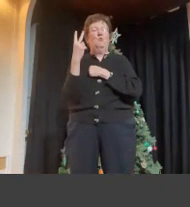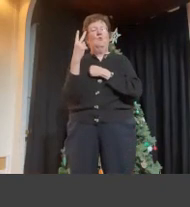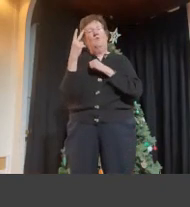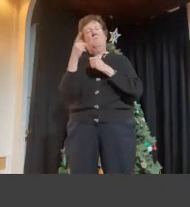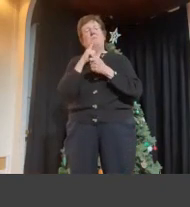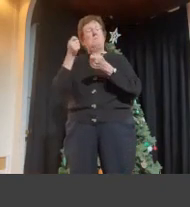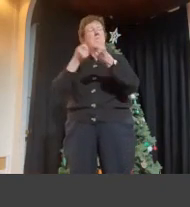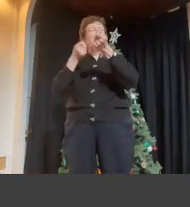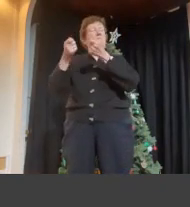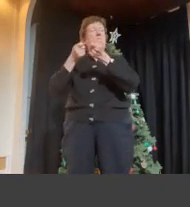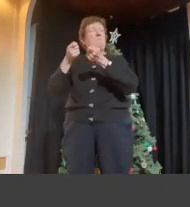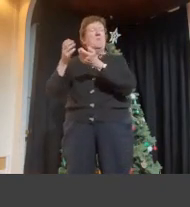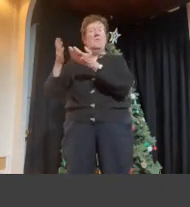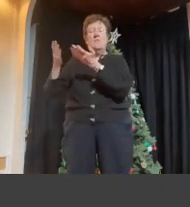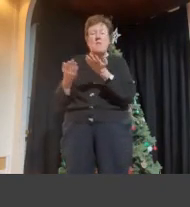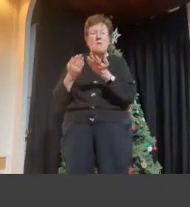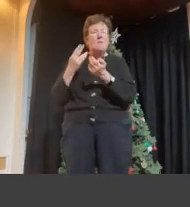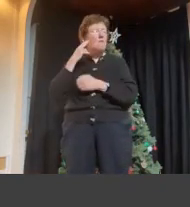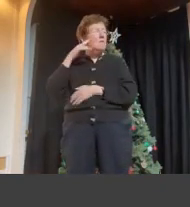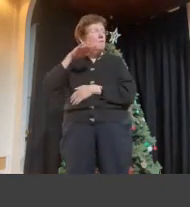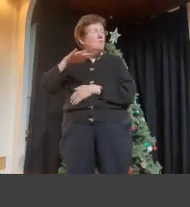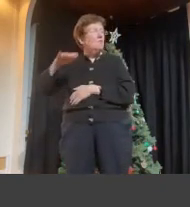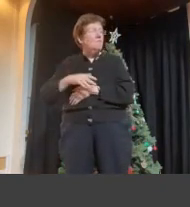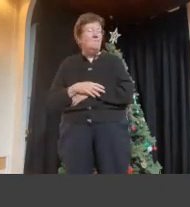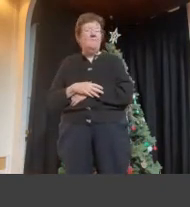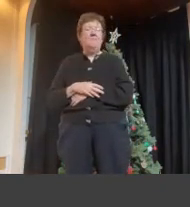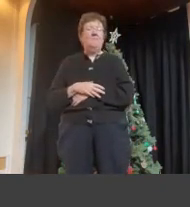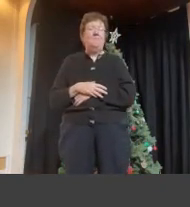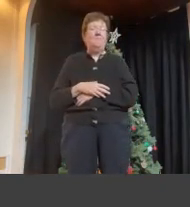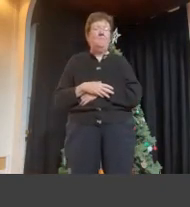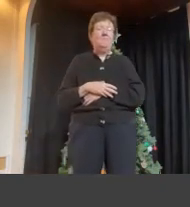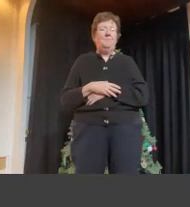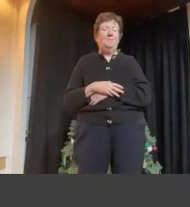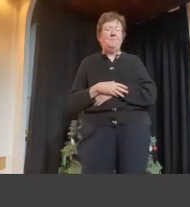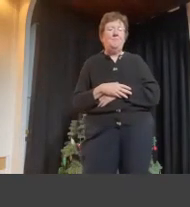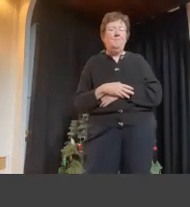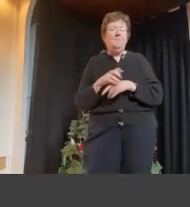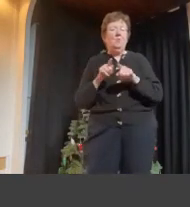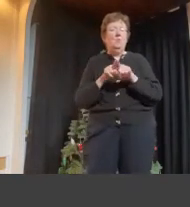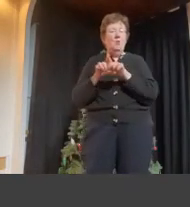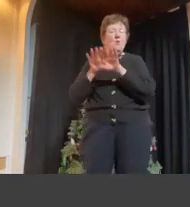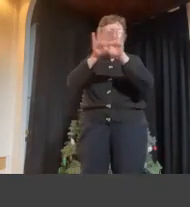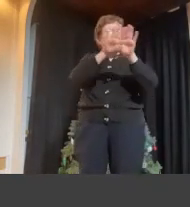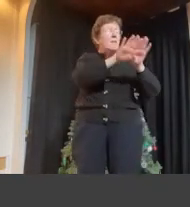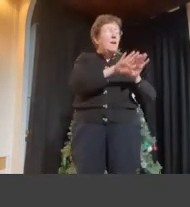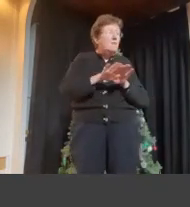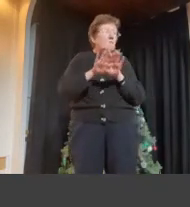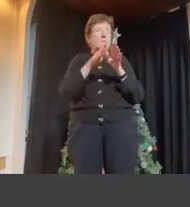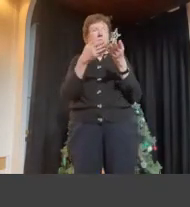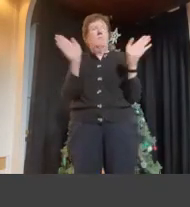Councils were only in Scotland. We spoke to local authorities here in Scotland, and those responsible for deaf children's